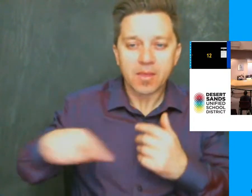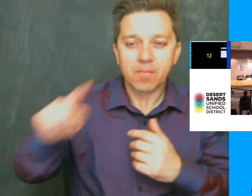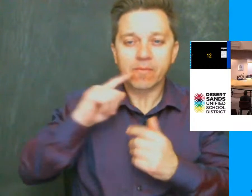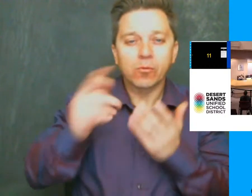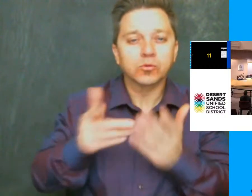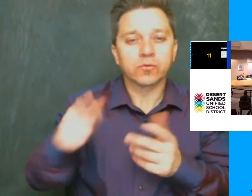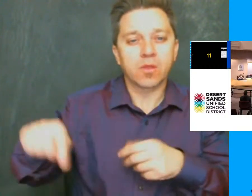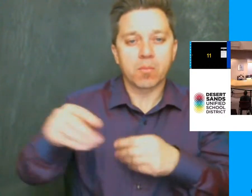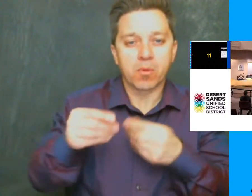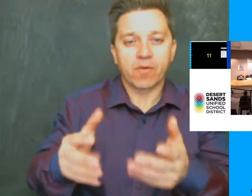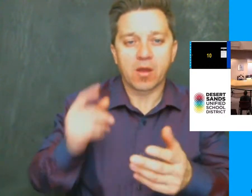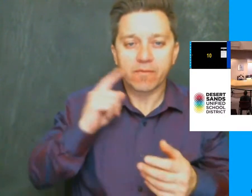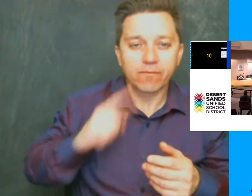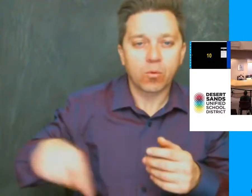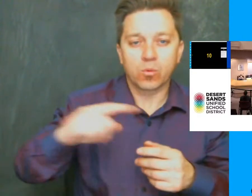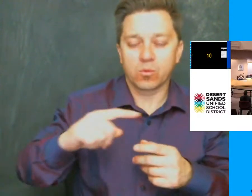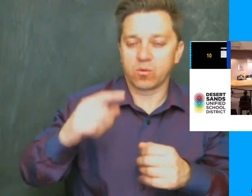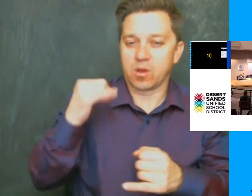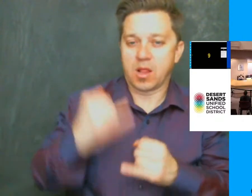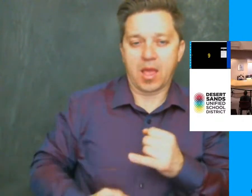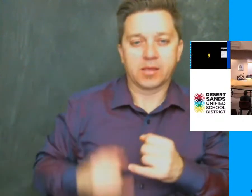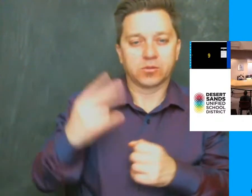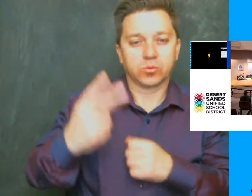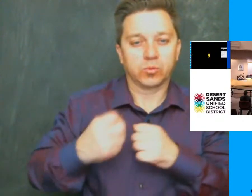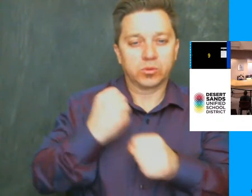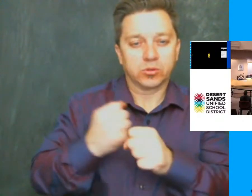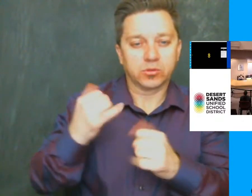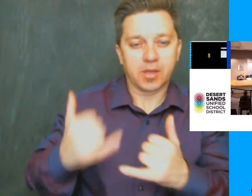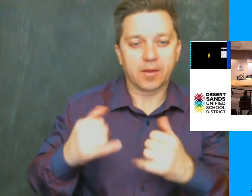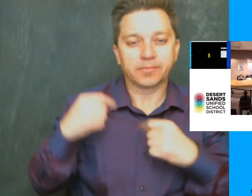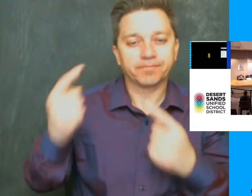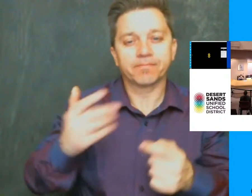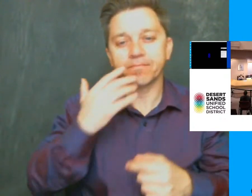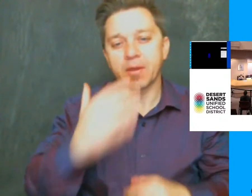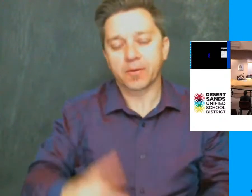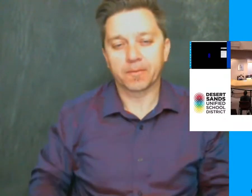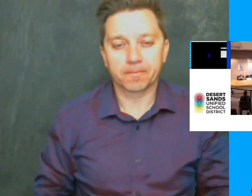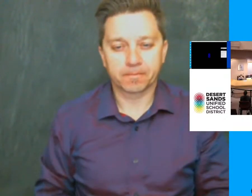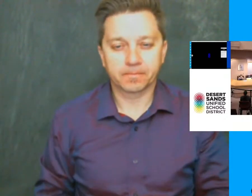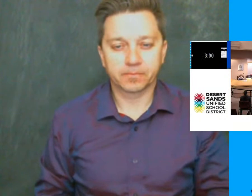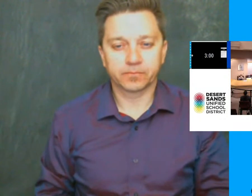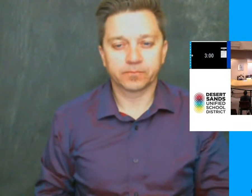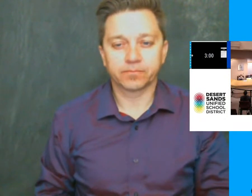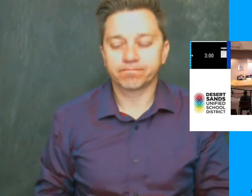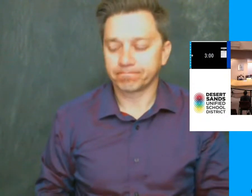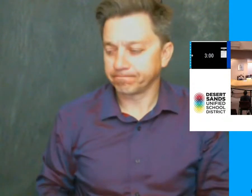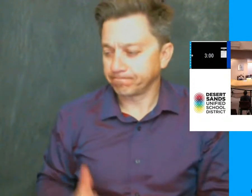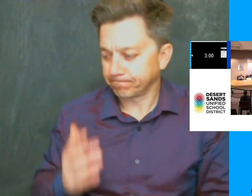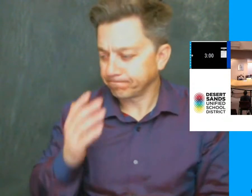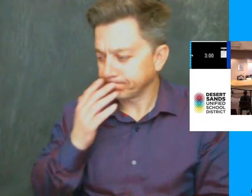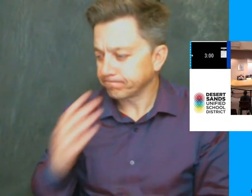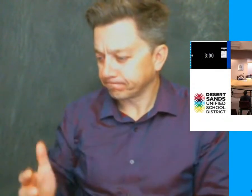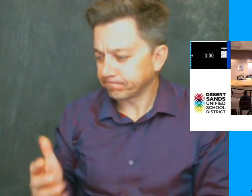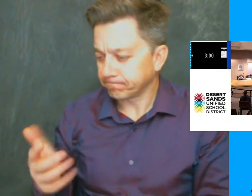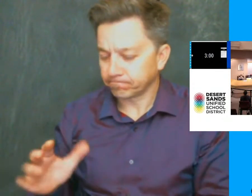they provided to you guys over the last 2 years now. So thank you. Thank you.